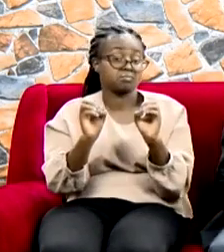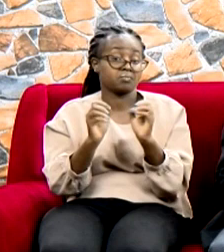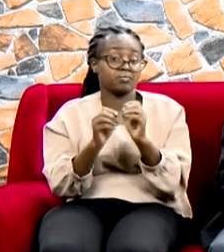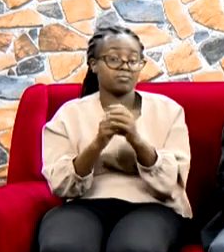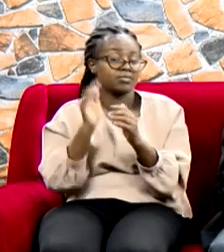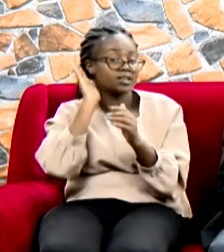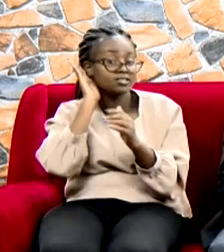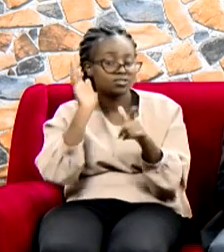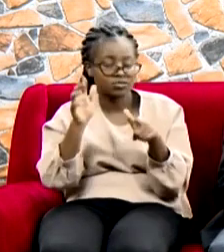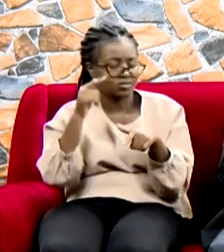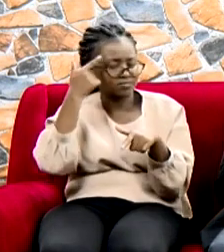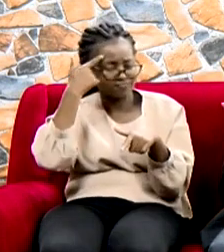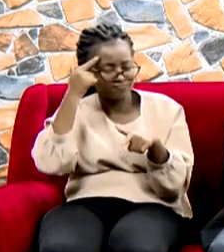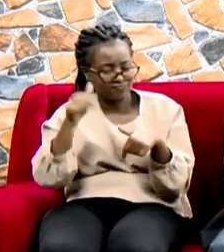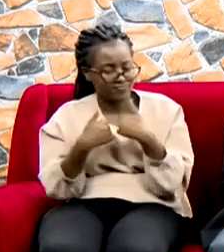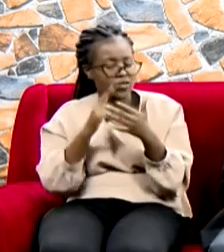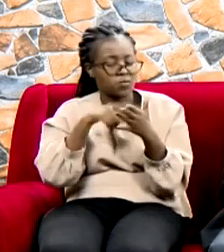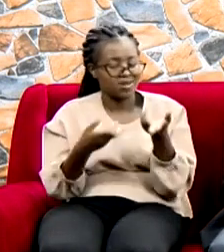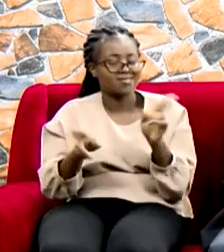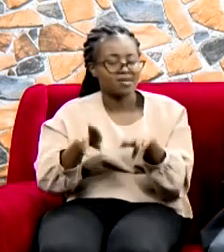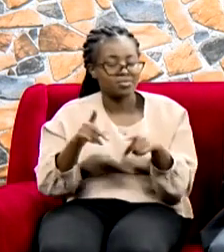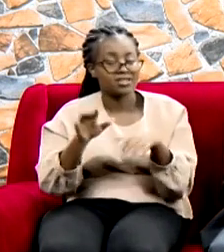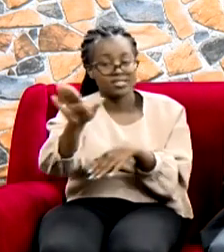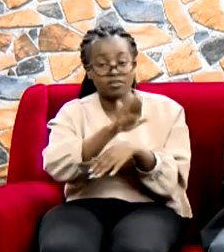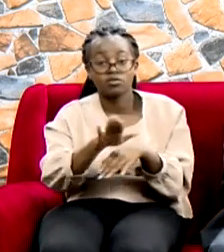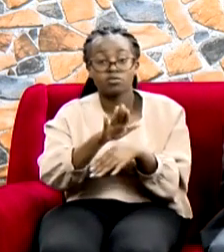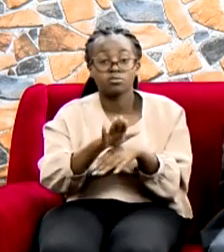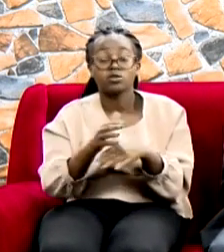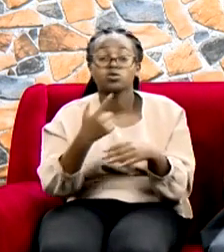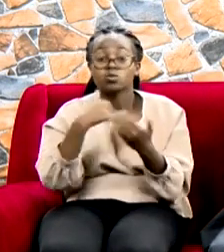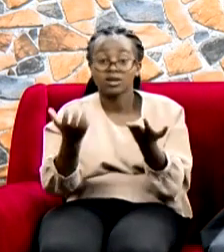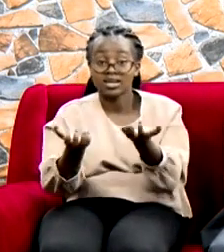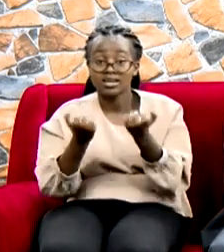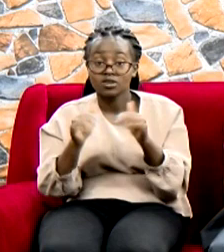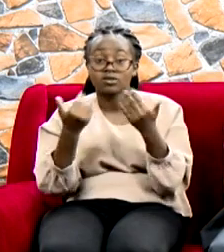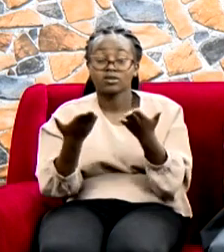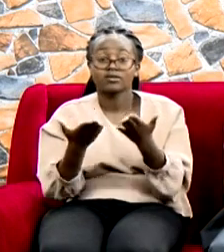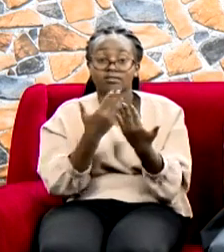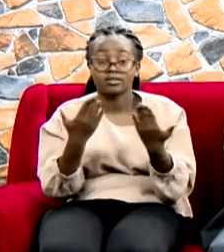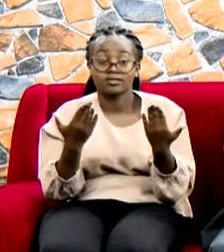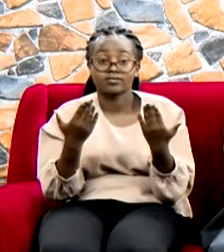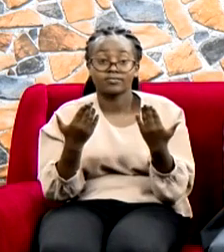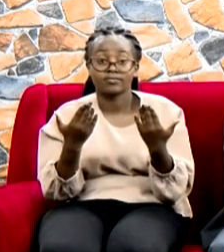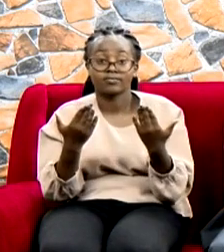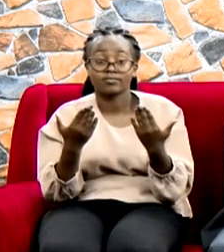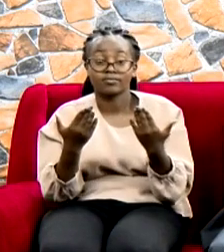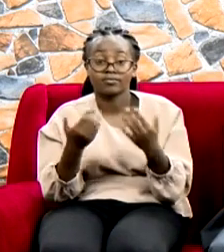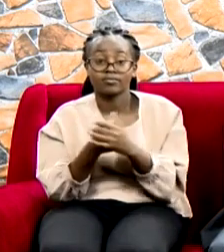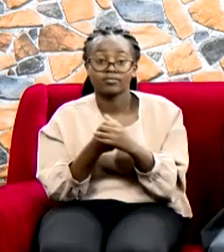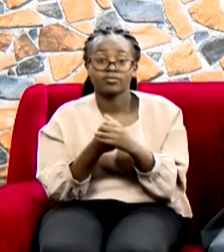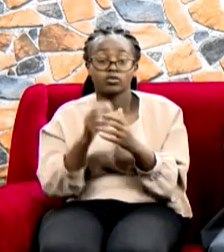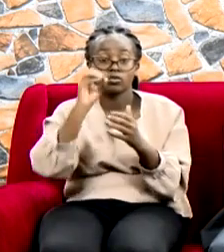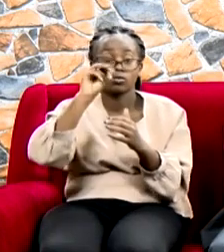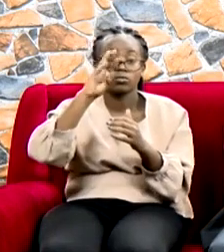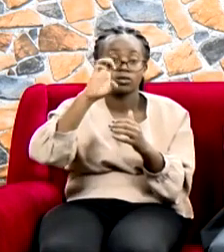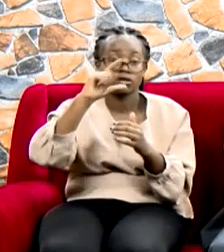they are listening to their senses. They're seeing what's happening in the environment. So we need to supplement certain things, like essential fats.